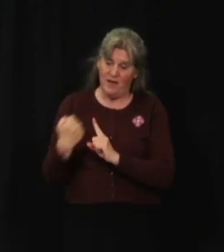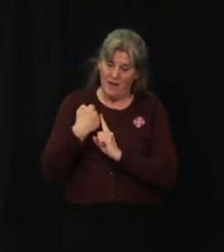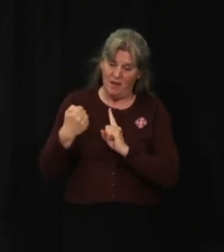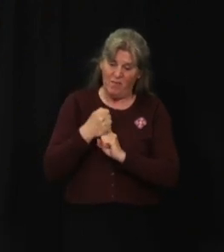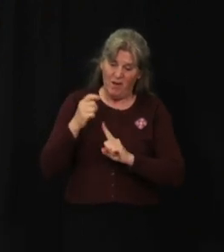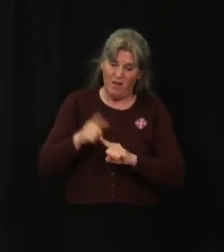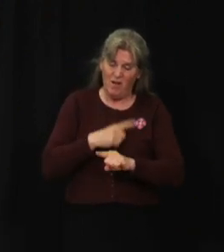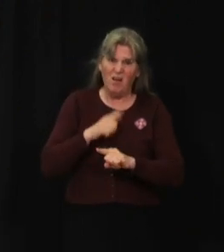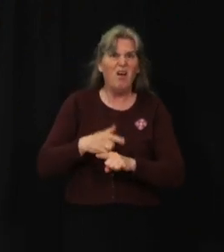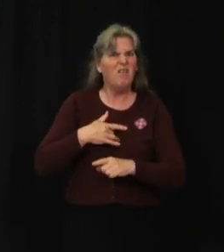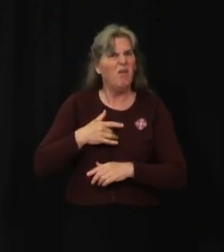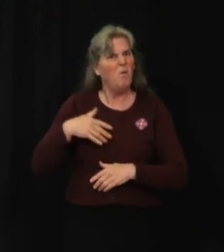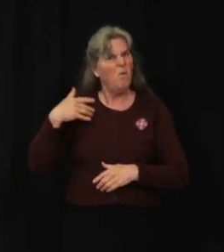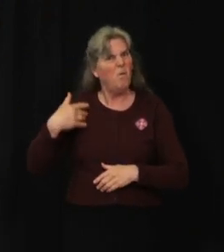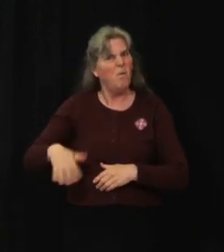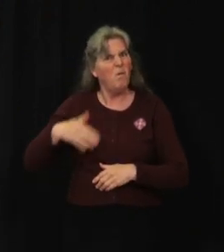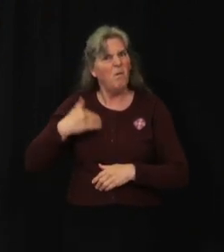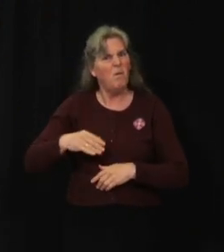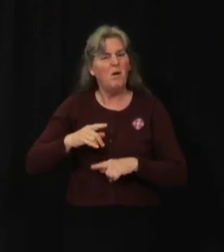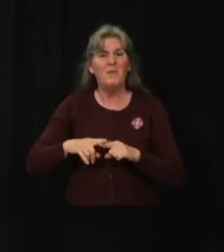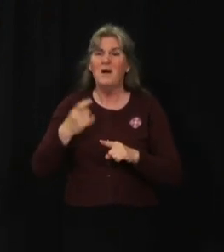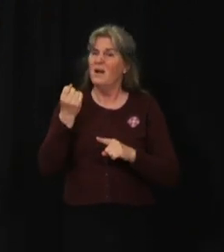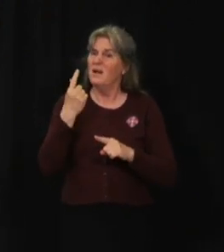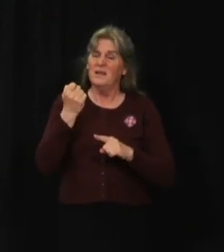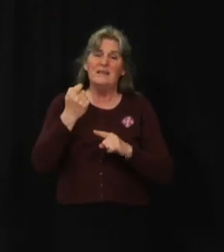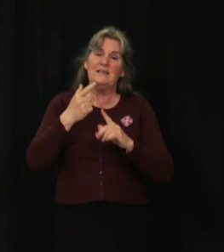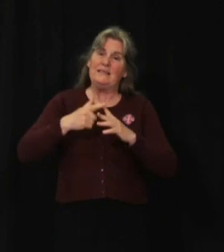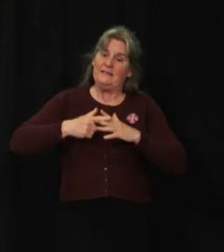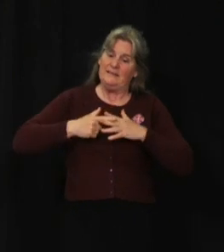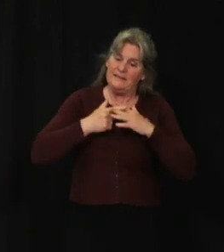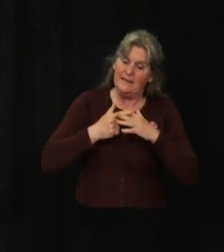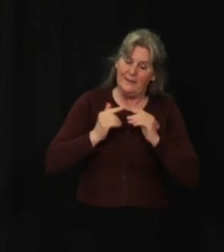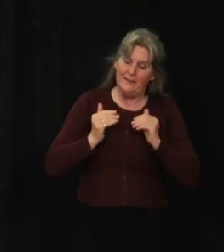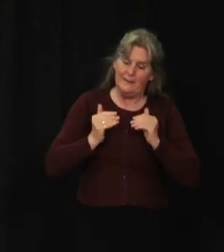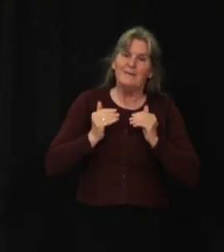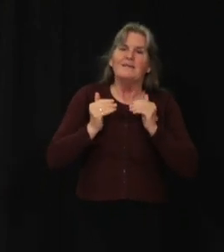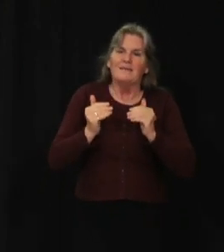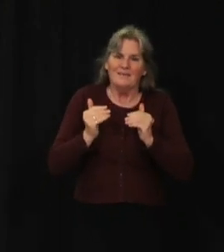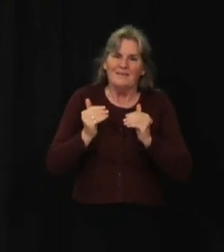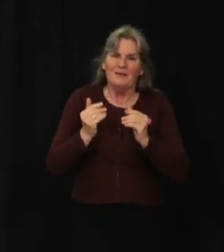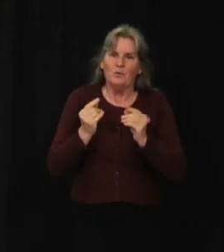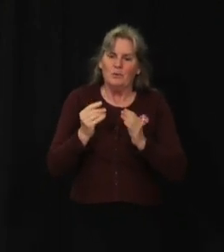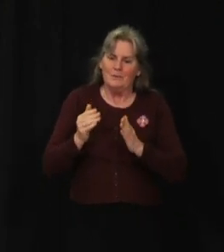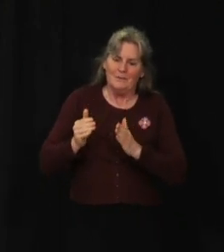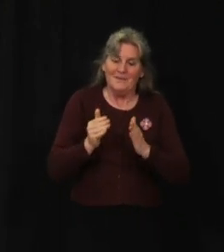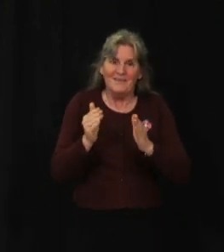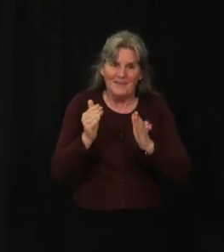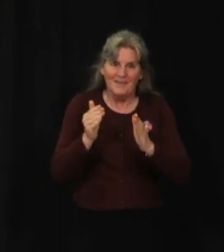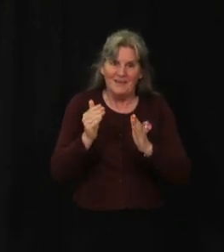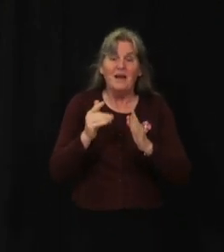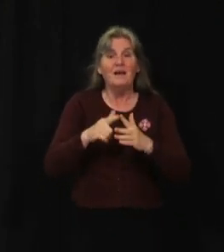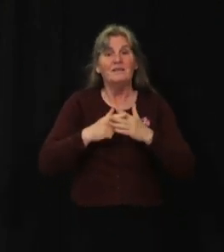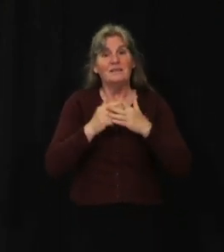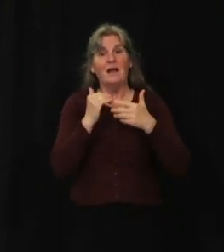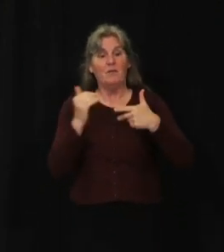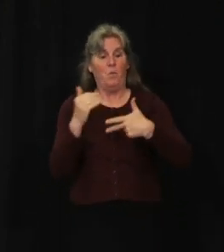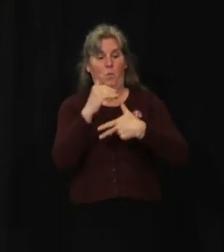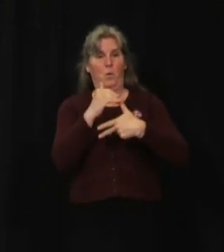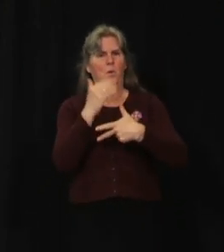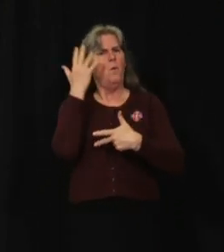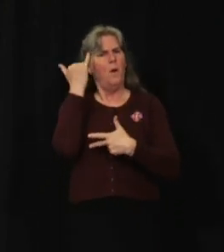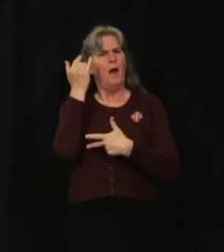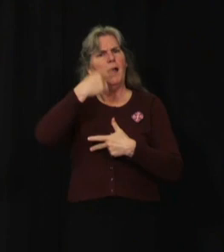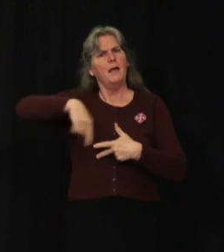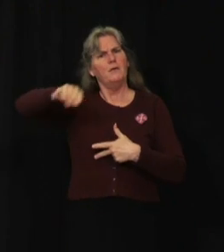long time, we are still on our first steps of a pathway forward. We are able to begin Phase 1 because of